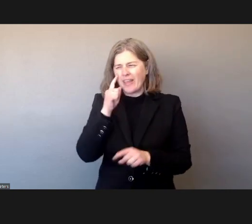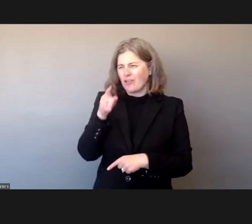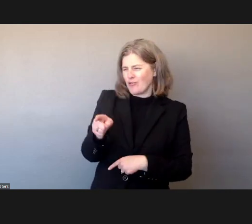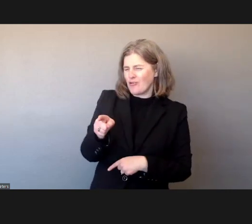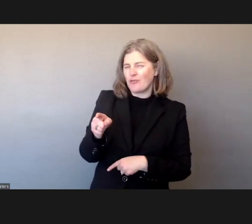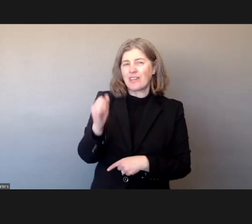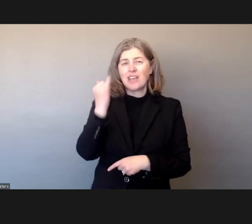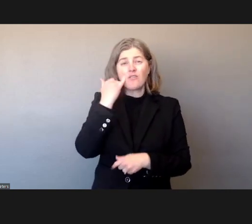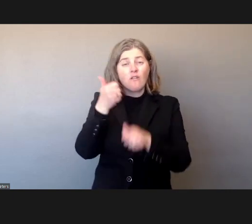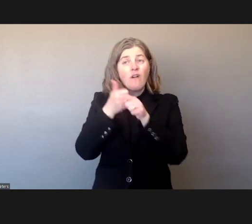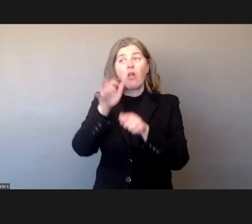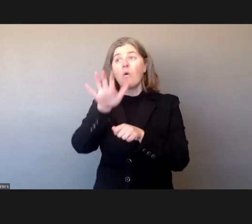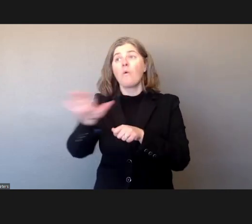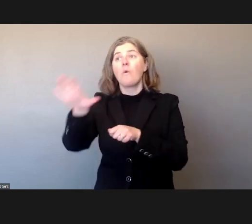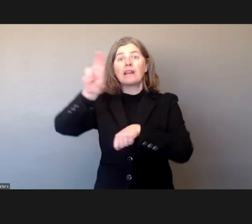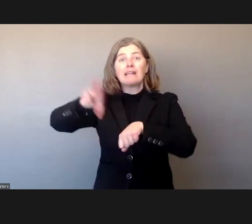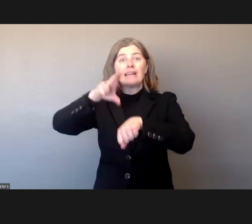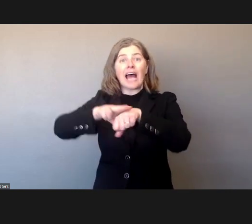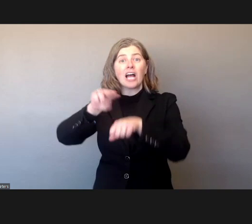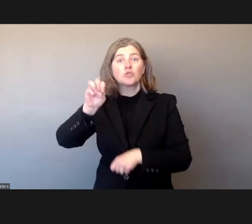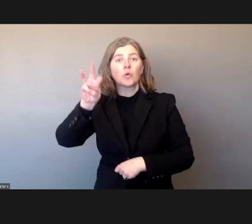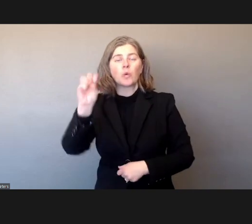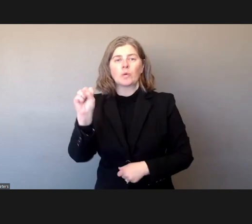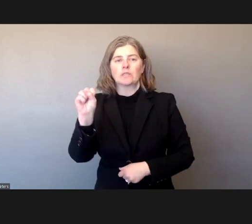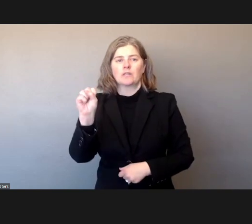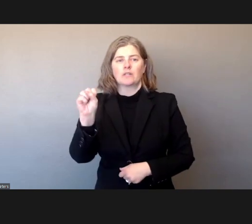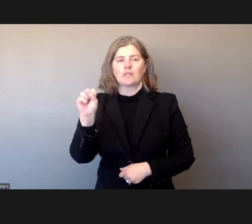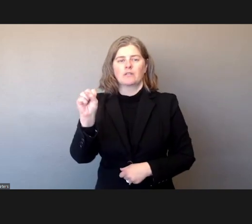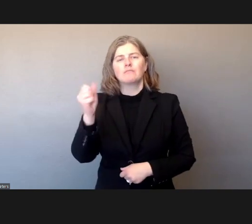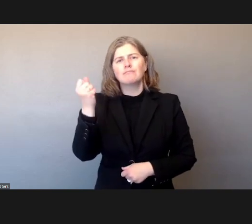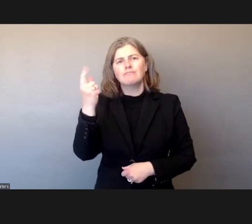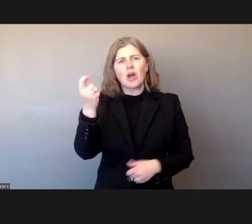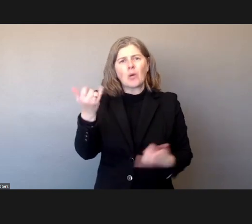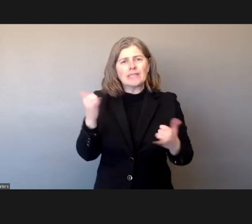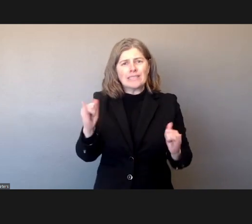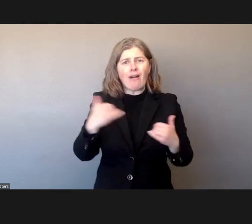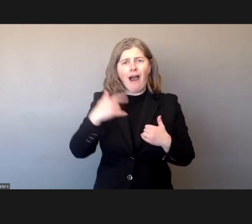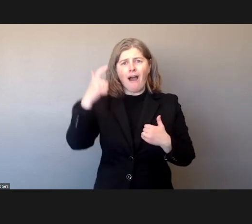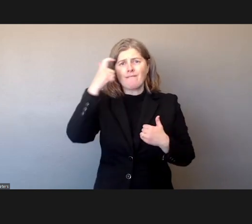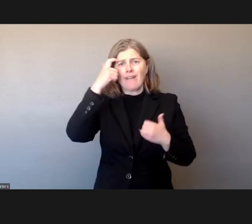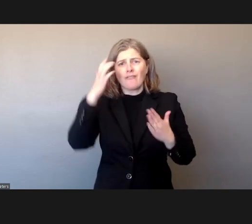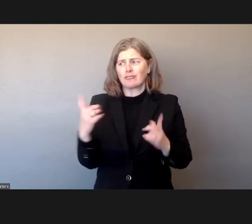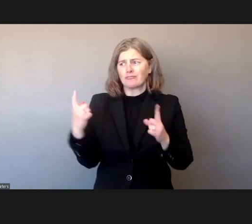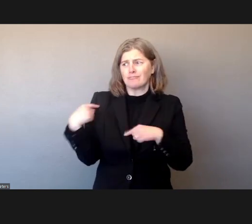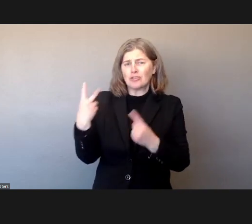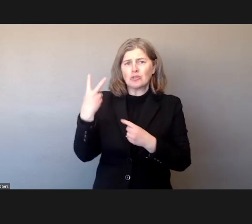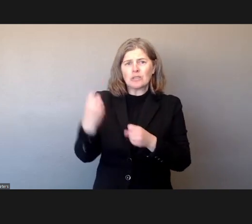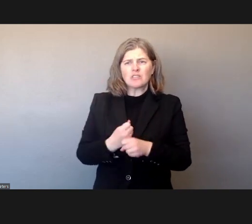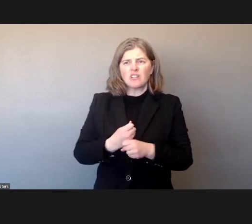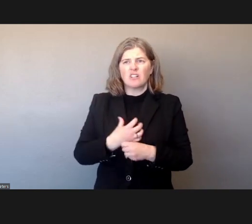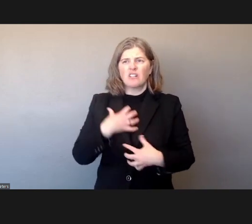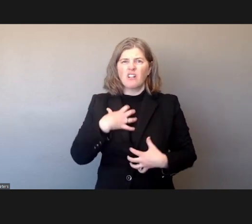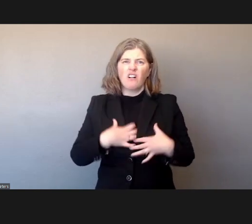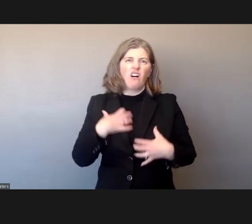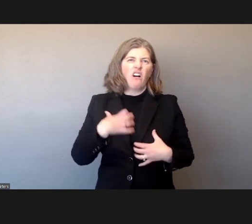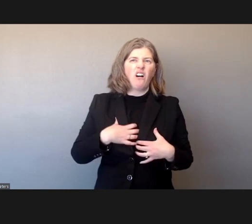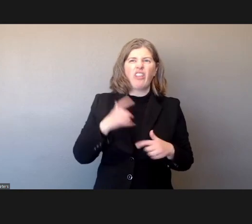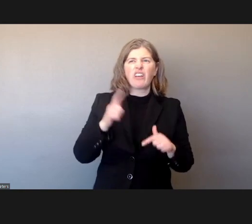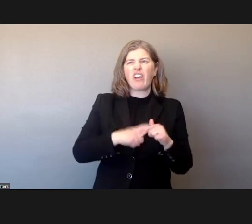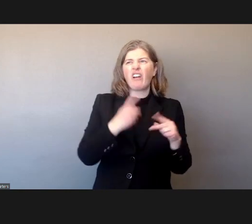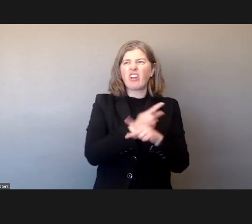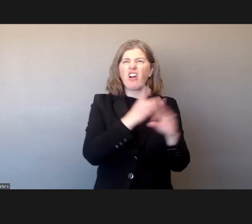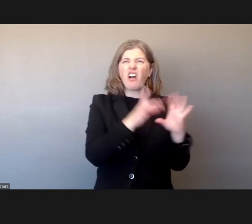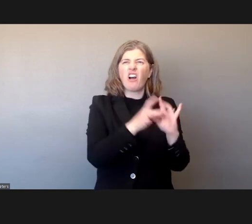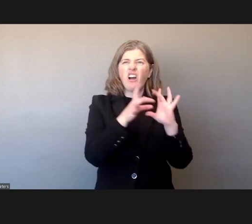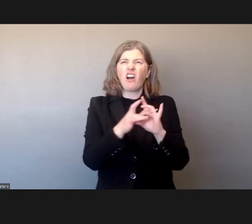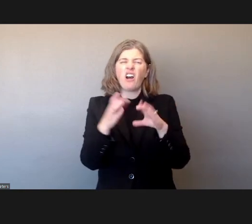if you follow national news, we still have governors 2 years later bemoaning their inability to connect the dots